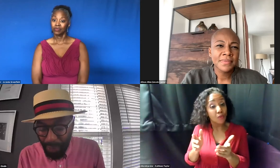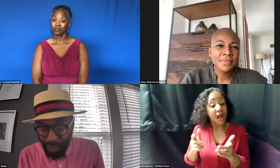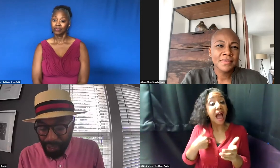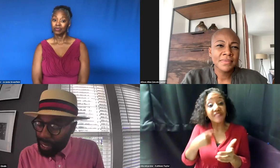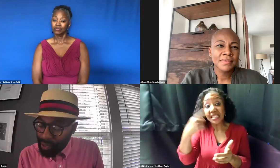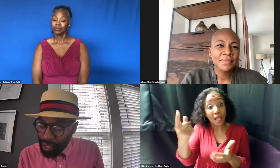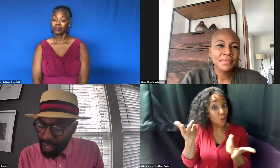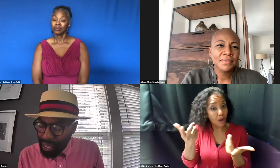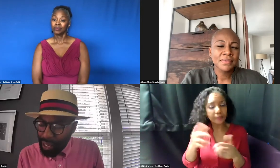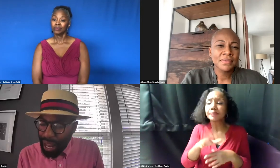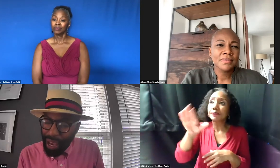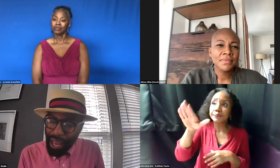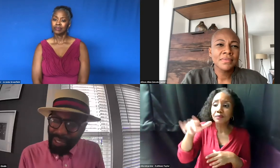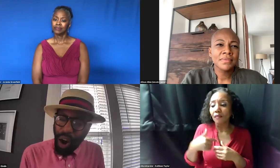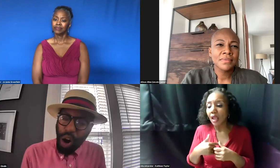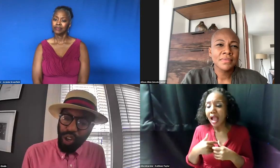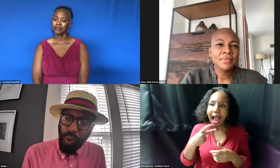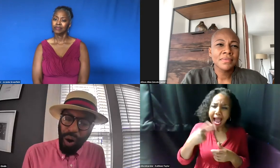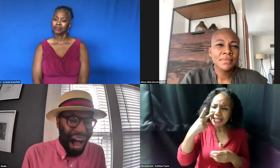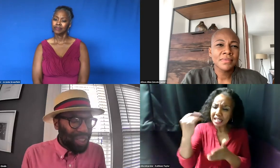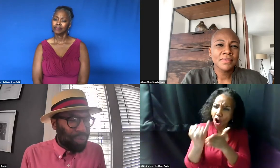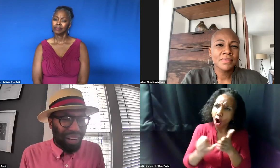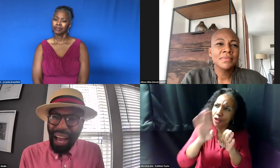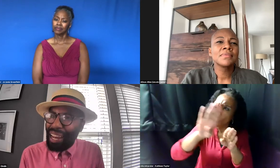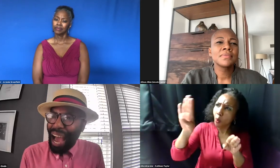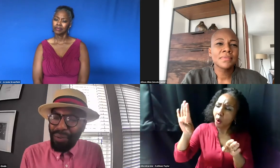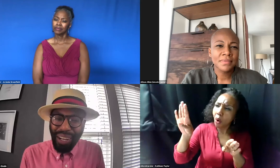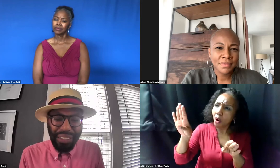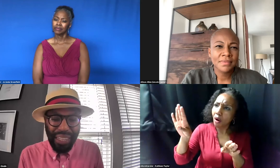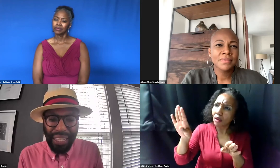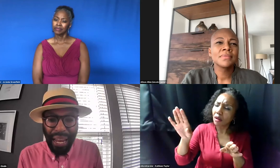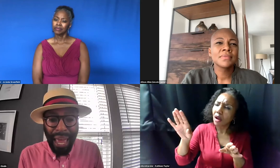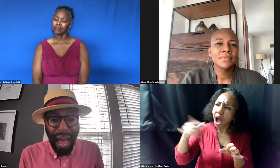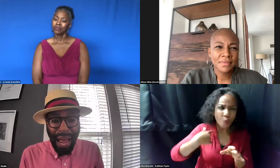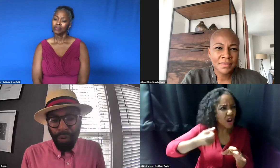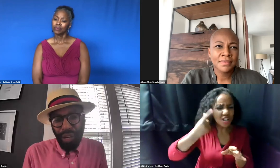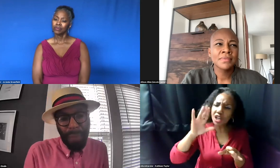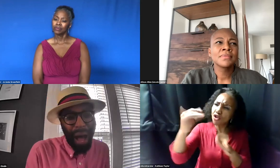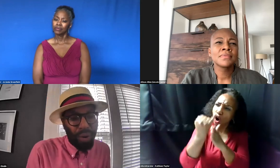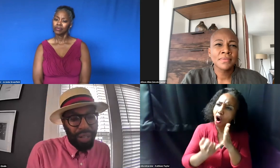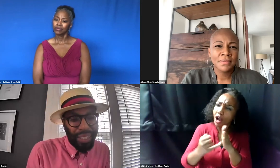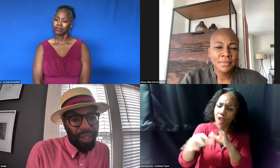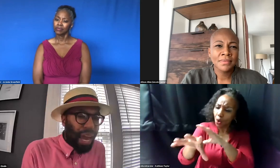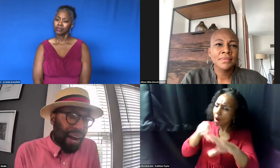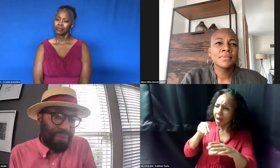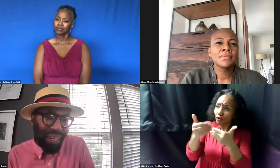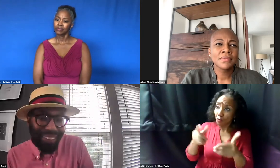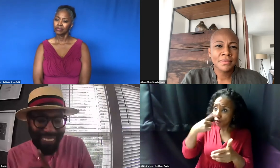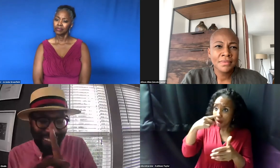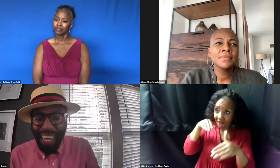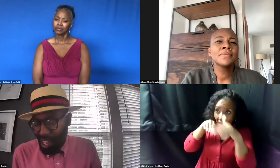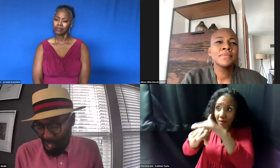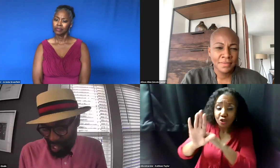to say to that young person is like, listen, like I see the art on your wall. I just want to understand that. I don't want you to come out. Is it okay if I come